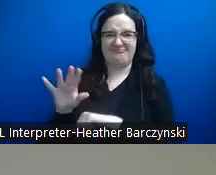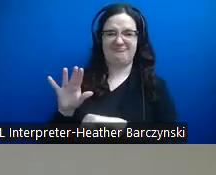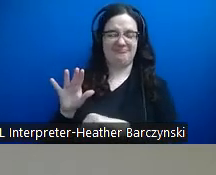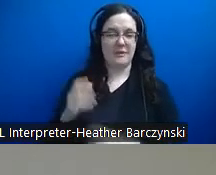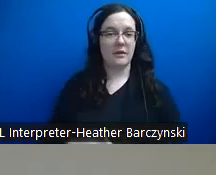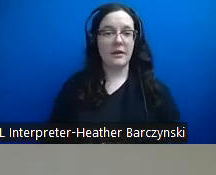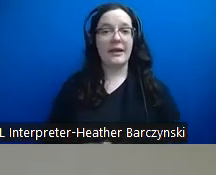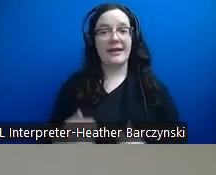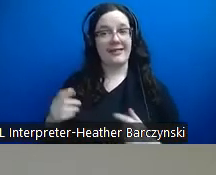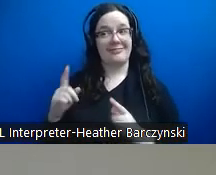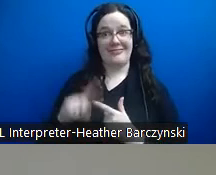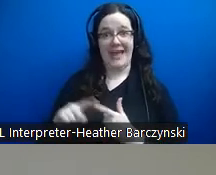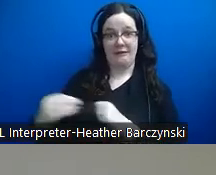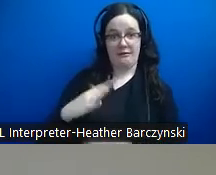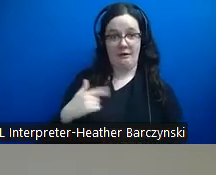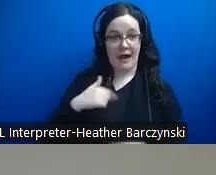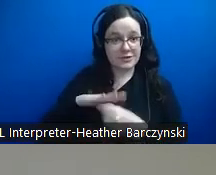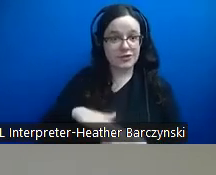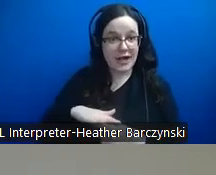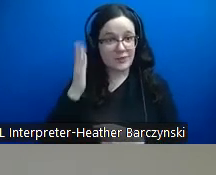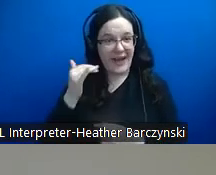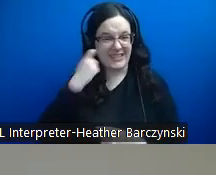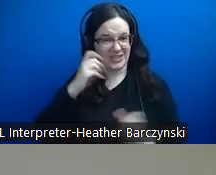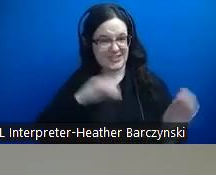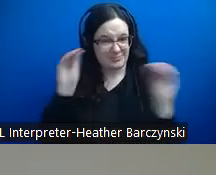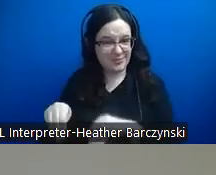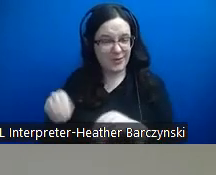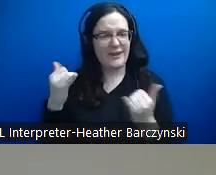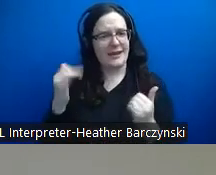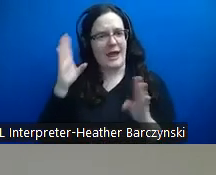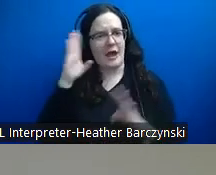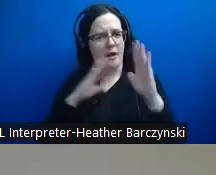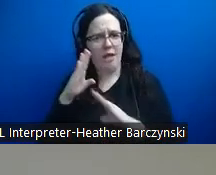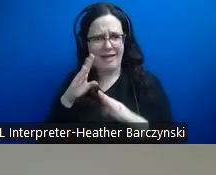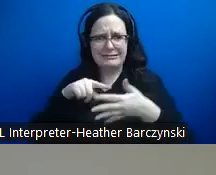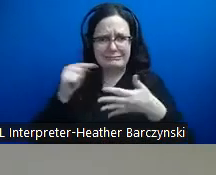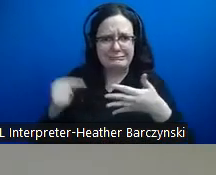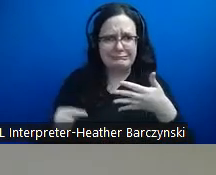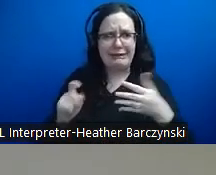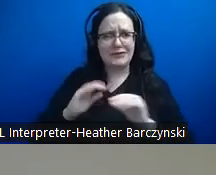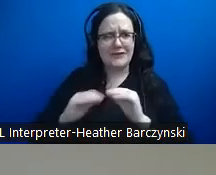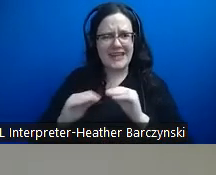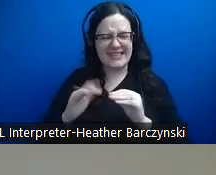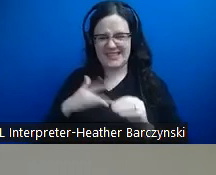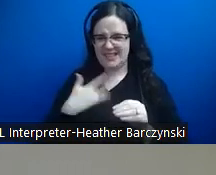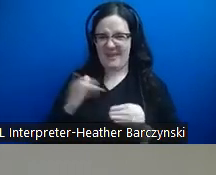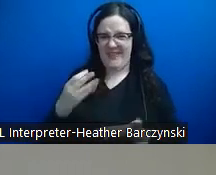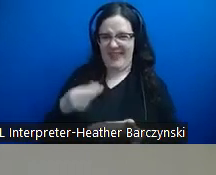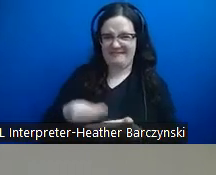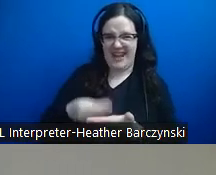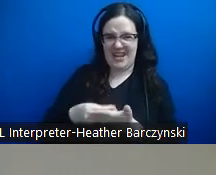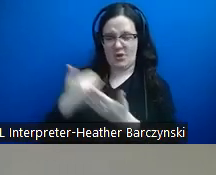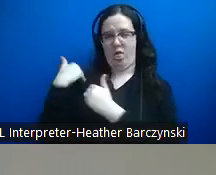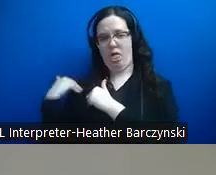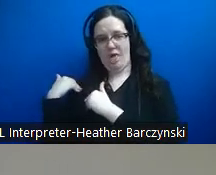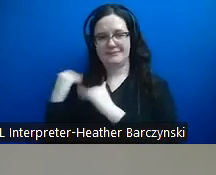well because we just moved into our house and now we have to worry about fixing all these different things. So I was feeling the financial burden of that